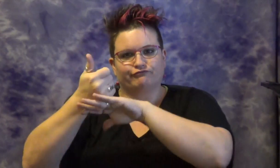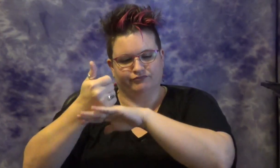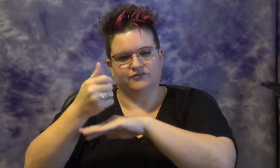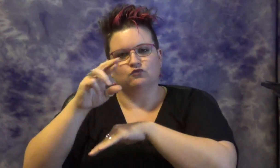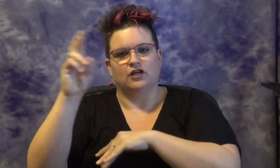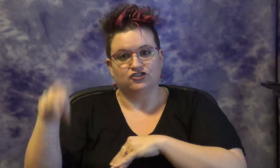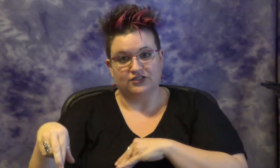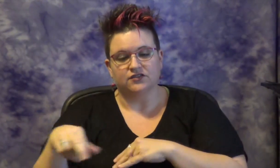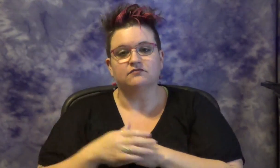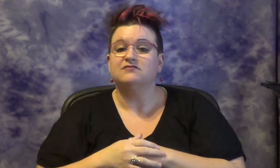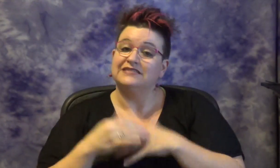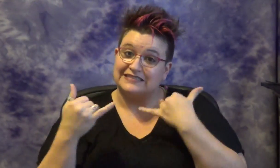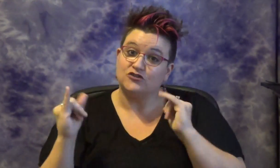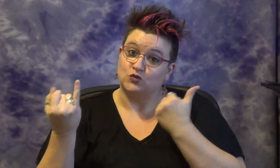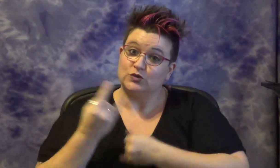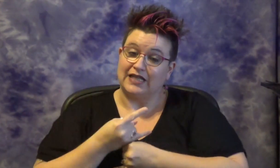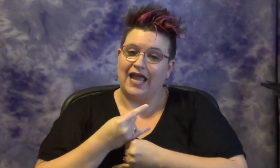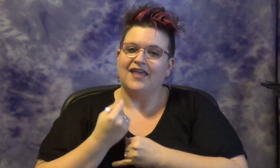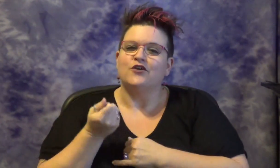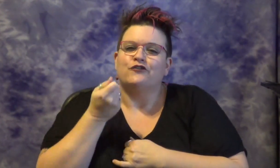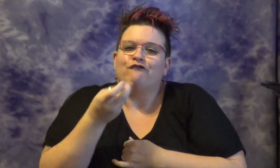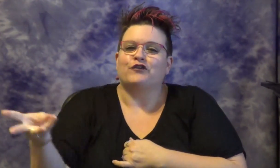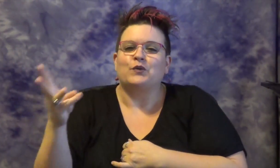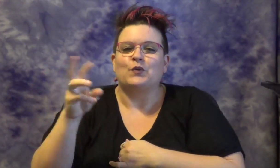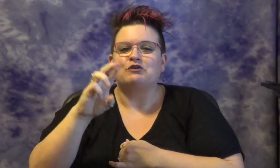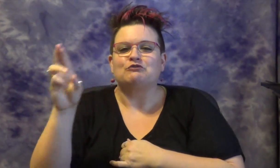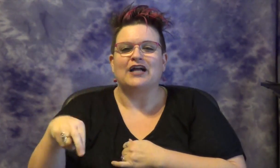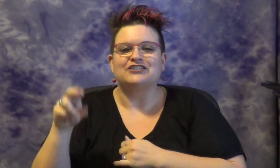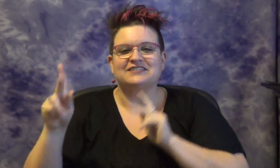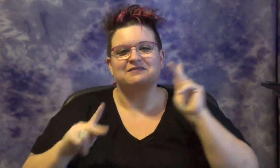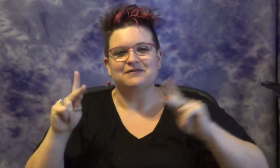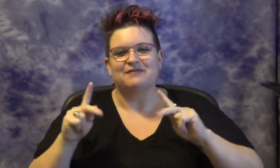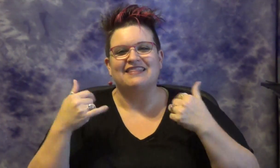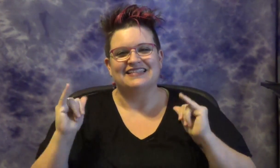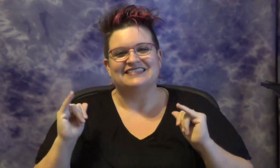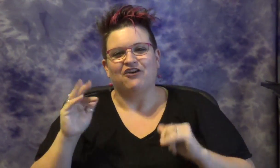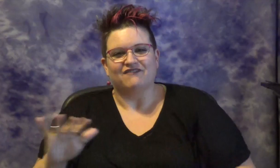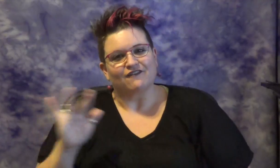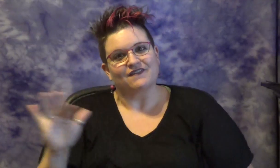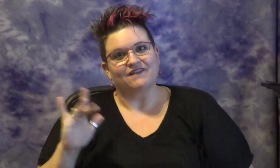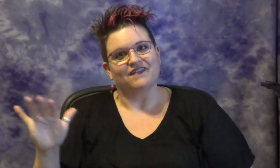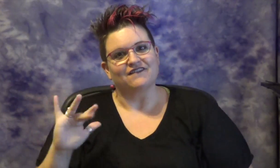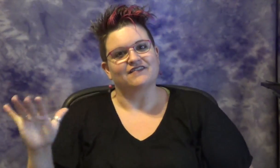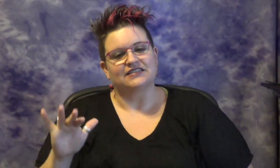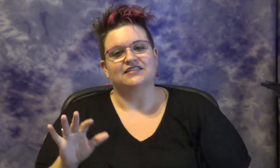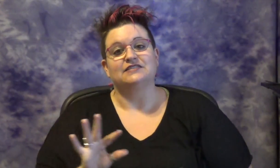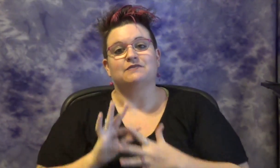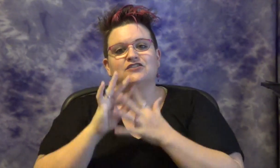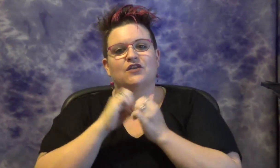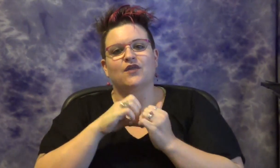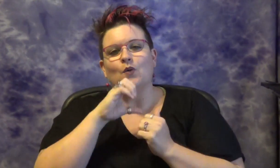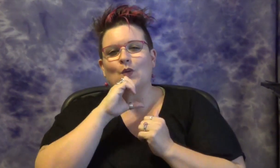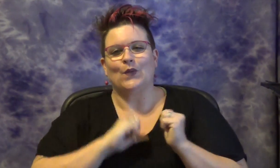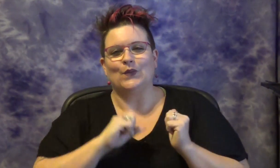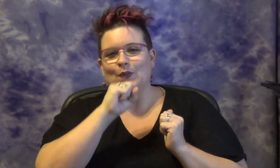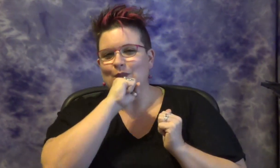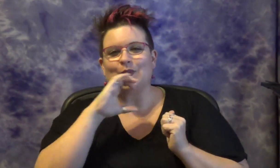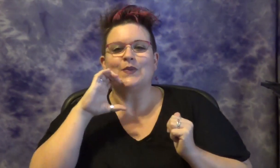would be more intelligent by doing that. And still today, there are a couple, there's still several pockets of